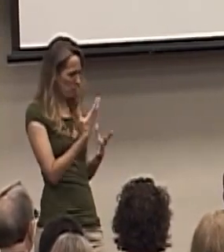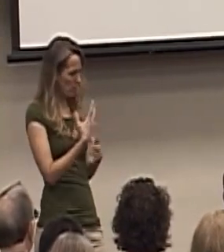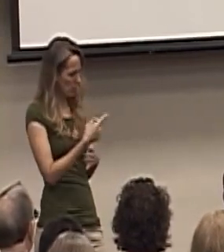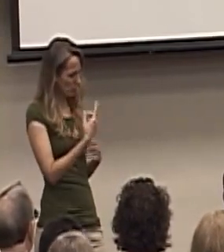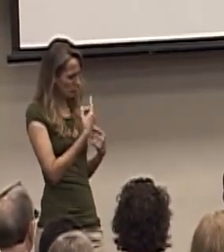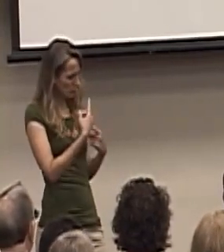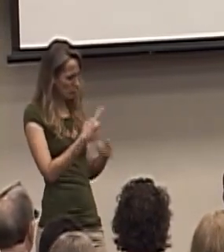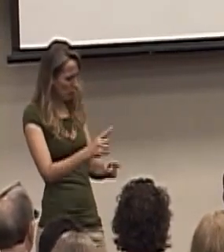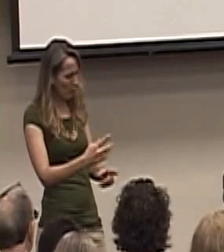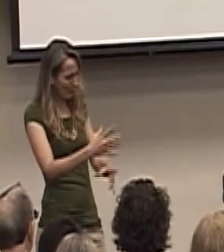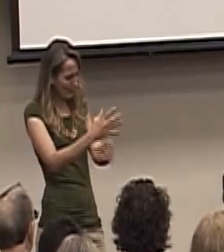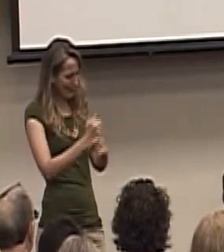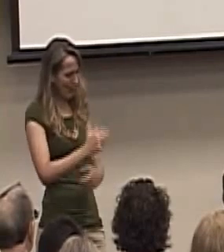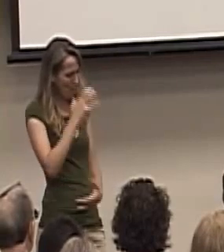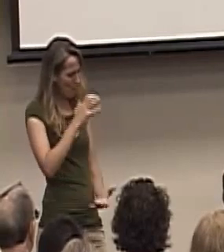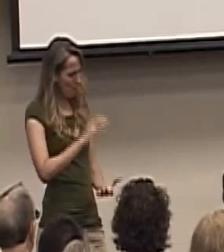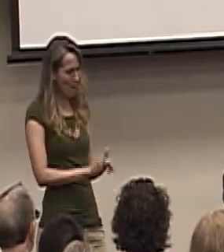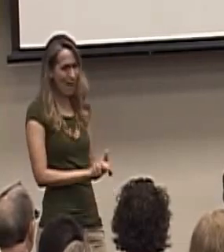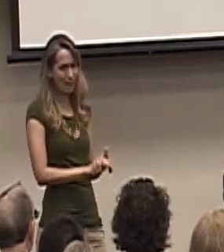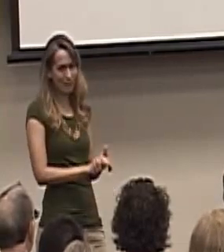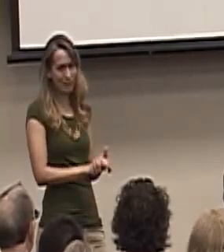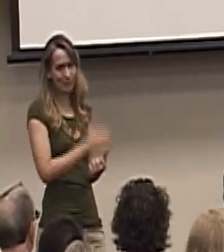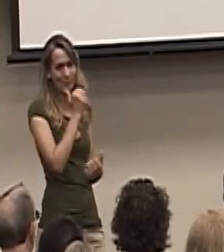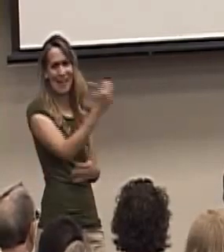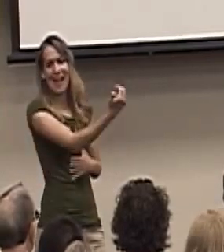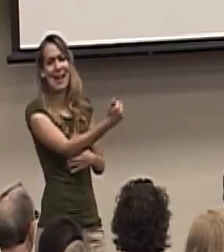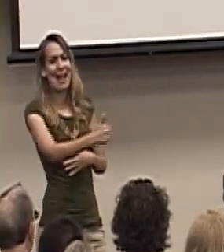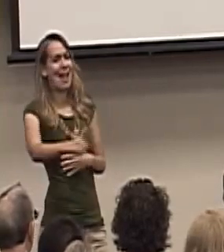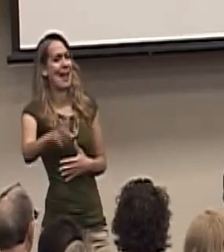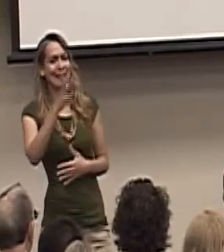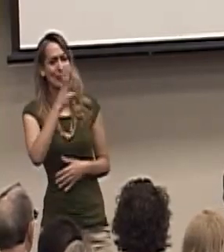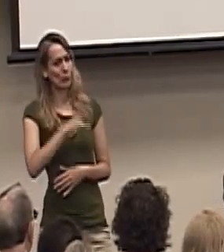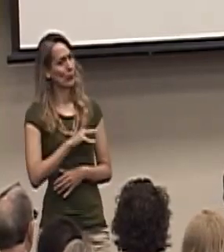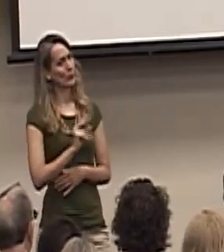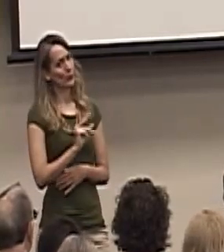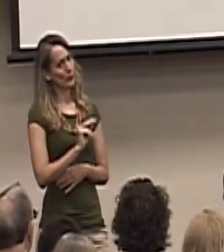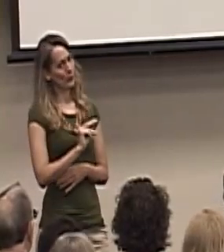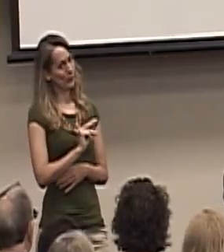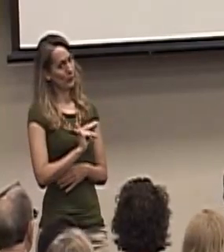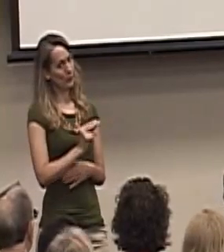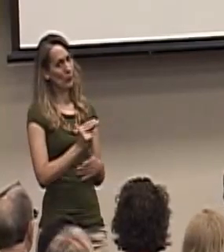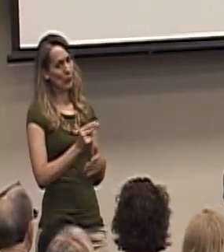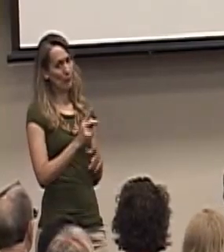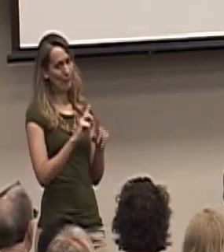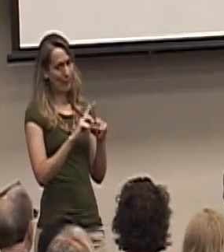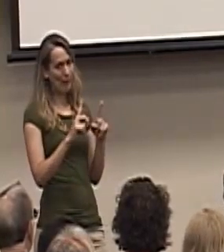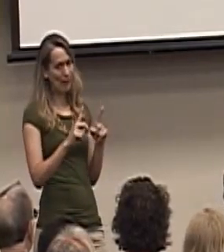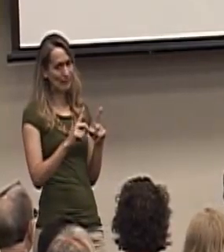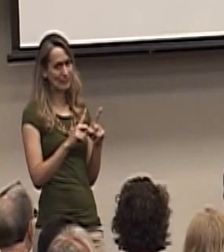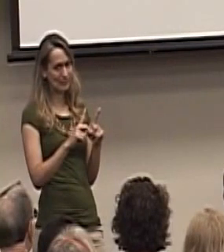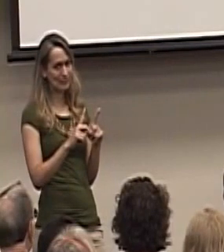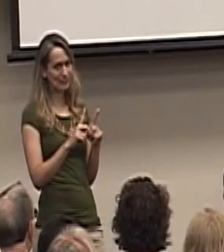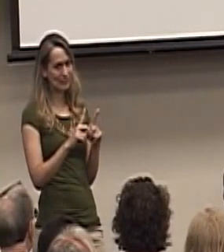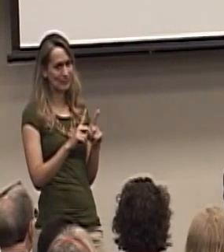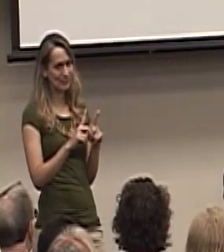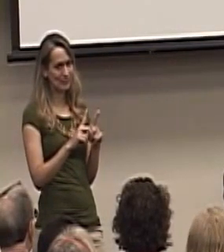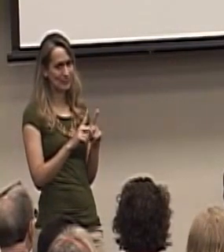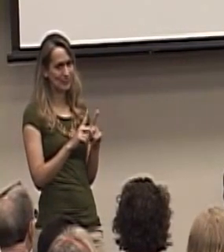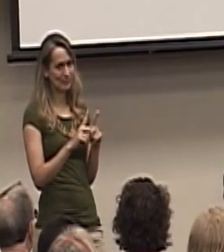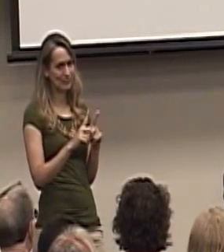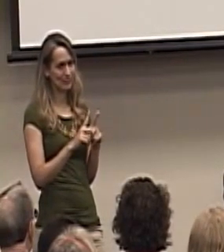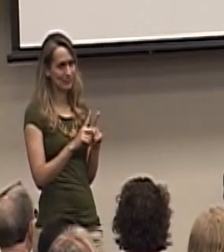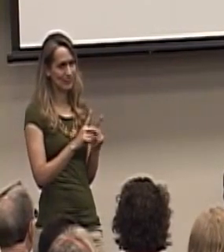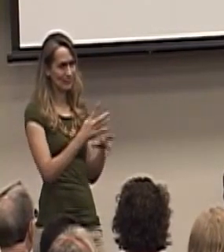take a wife for yourself, but not just any woman. I want you to take, some versions will